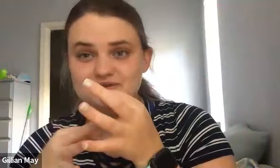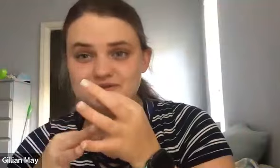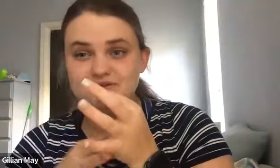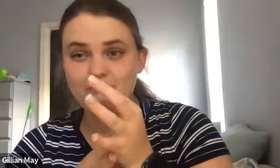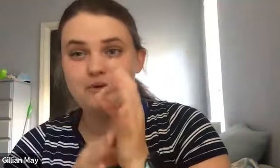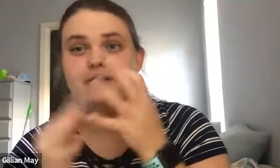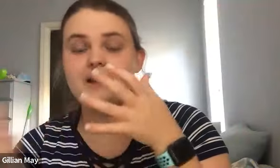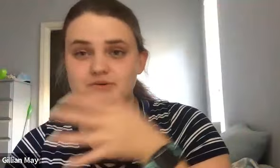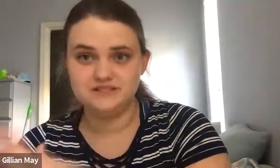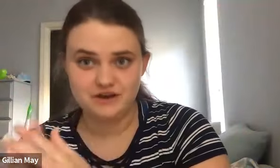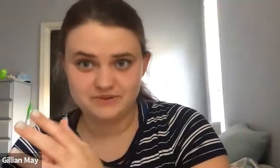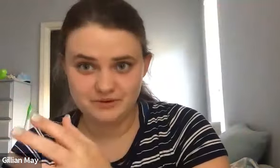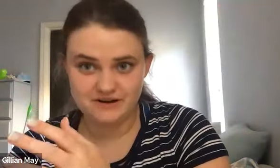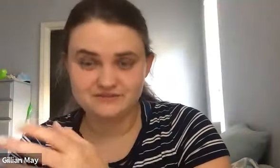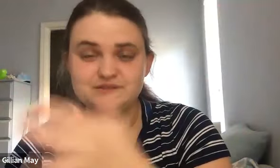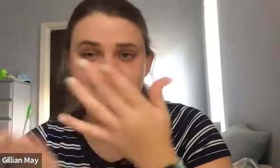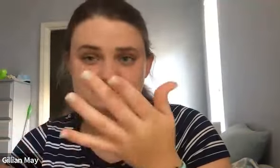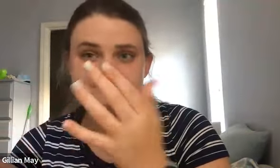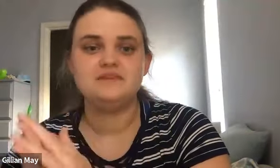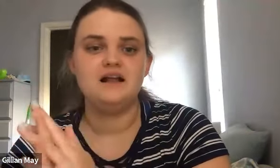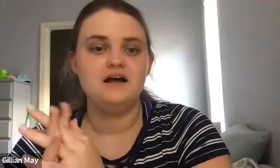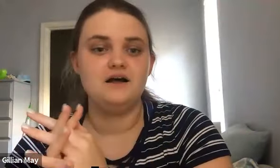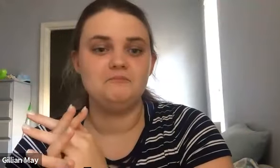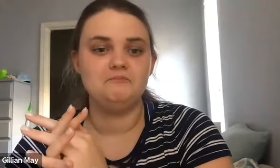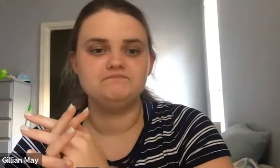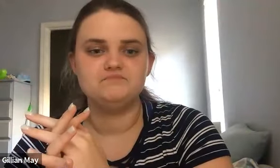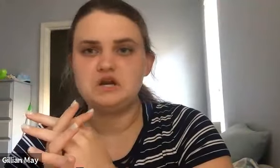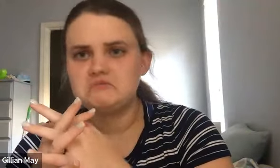those are for how you would describe with pronouns. They're not really